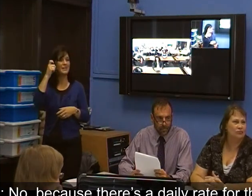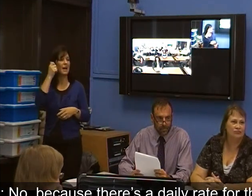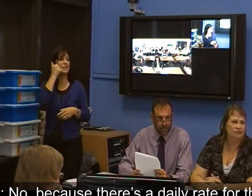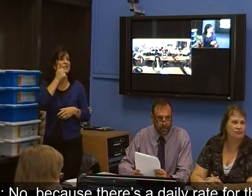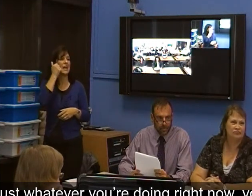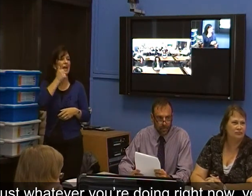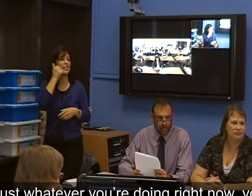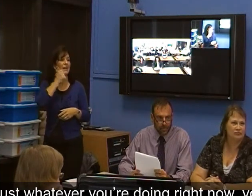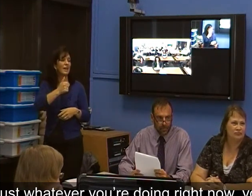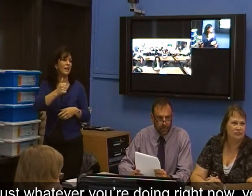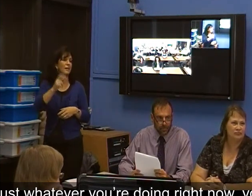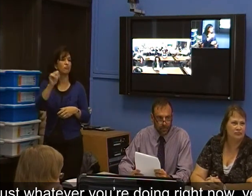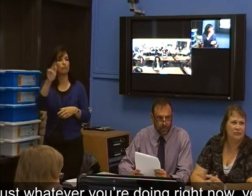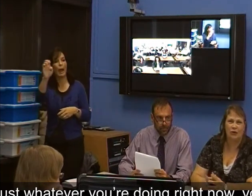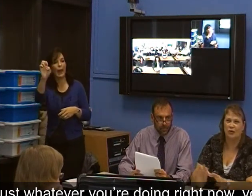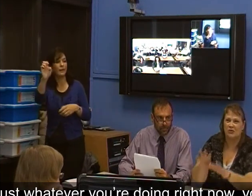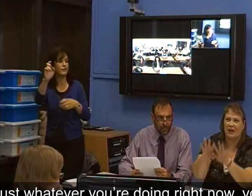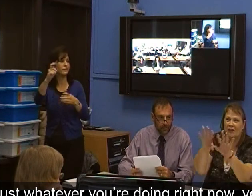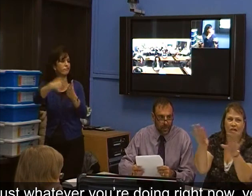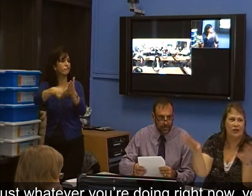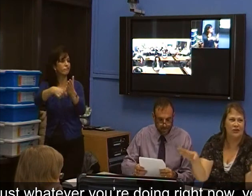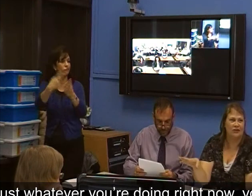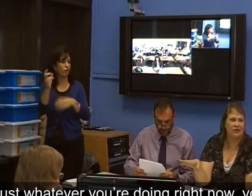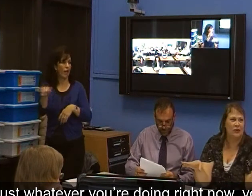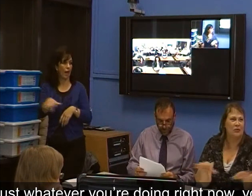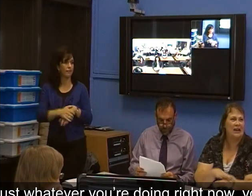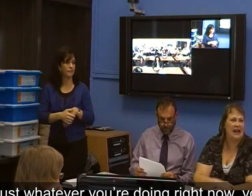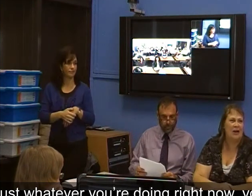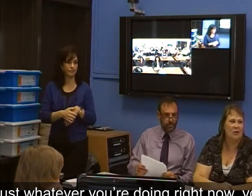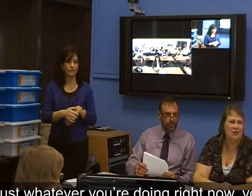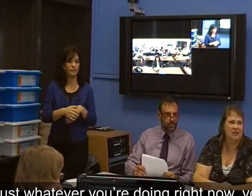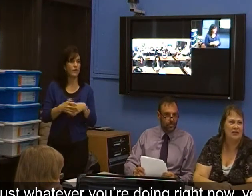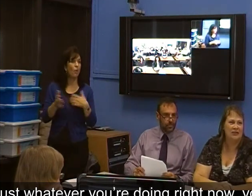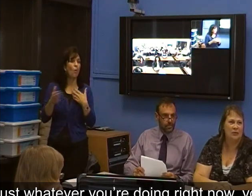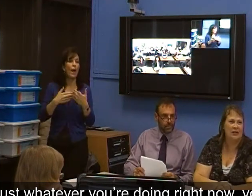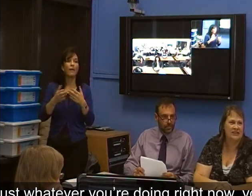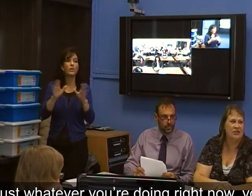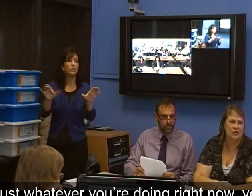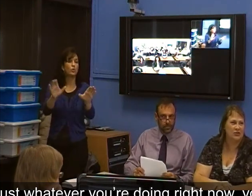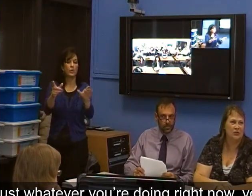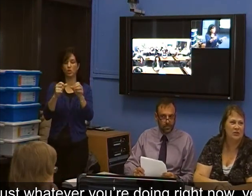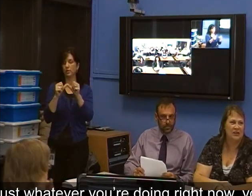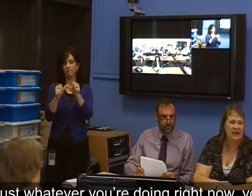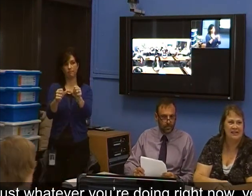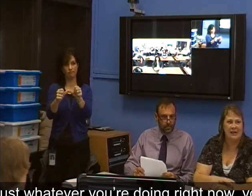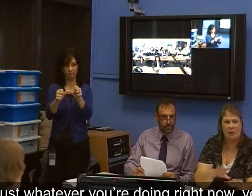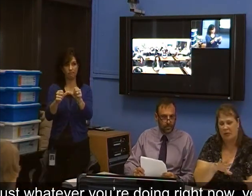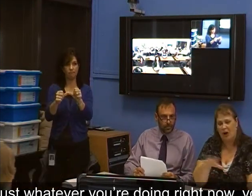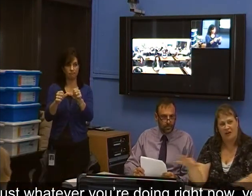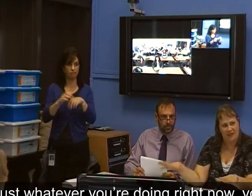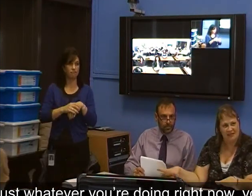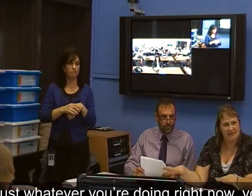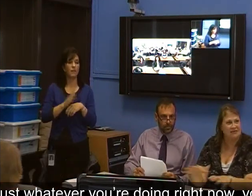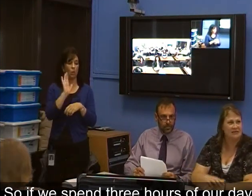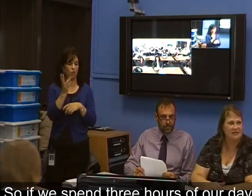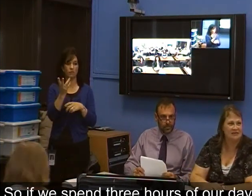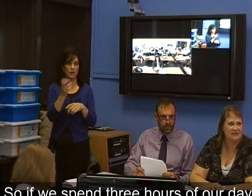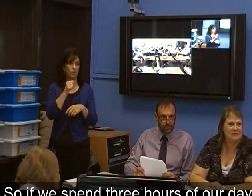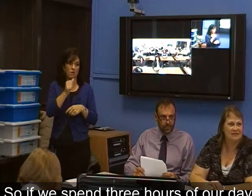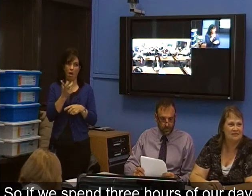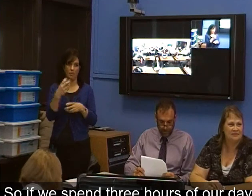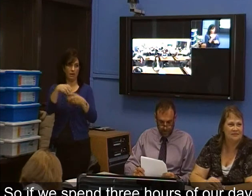no. You just, whatever you're doing right now, you will continue to do. It would be part of this.